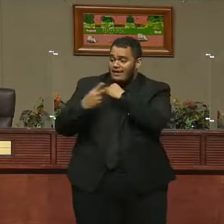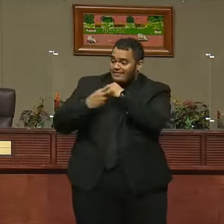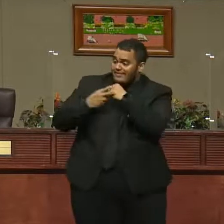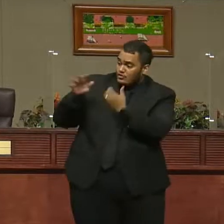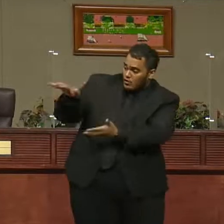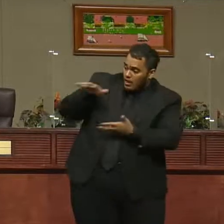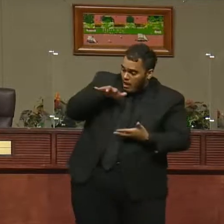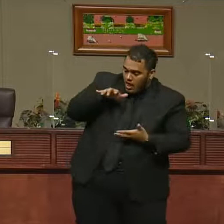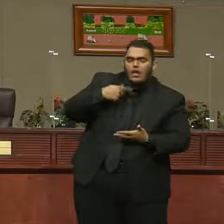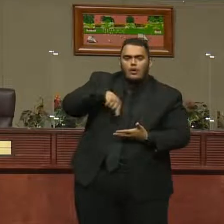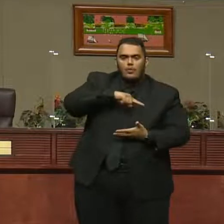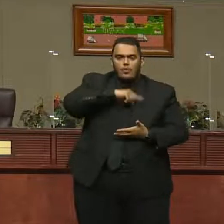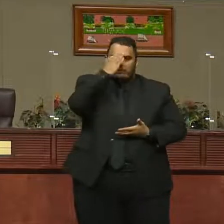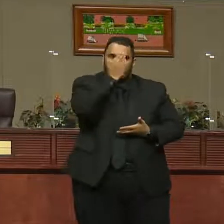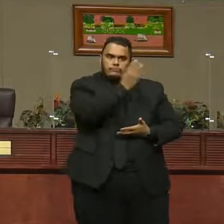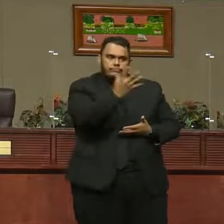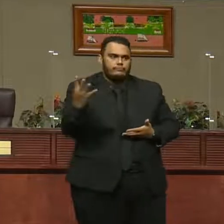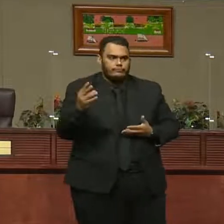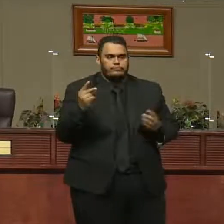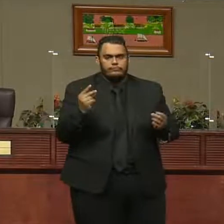community.